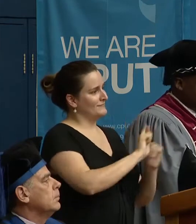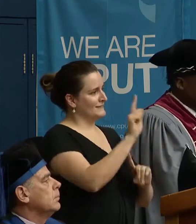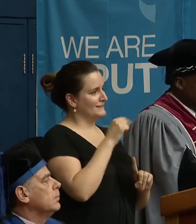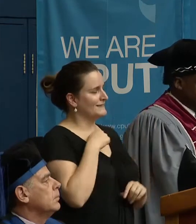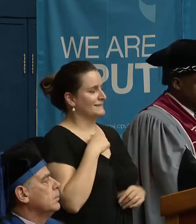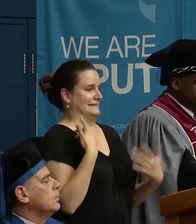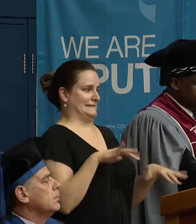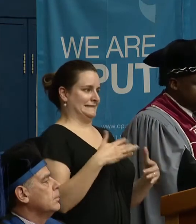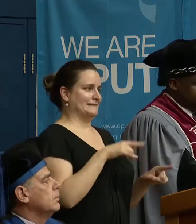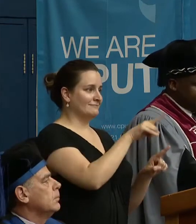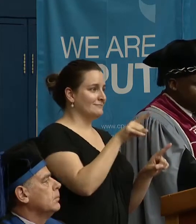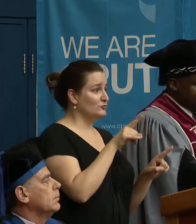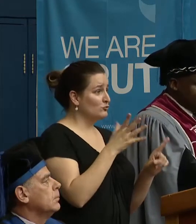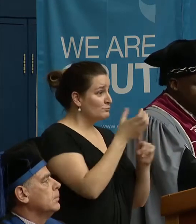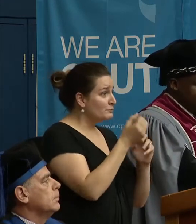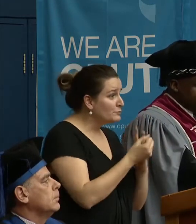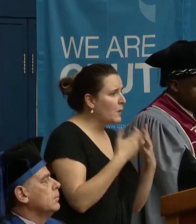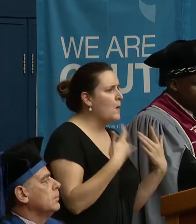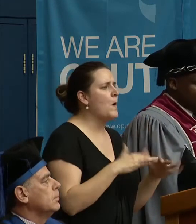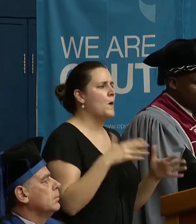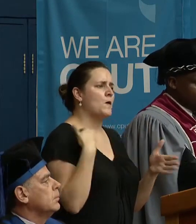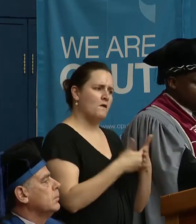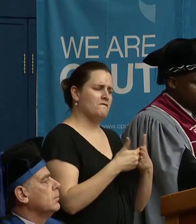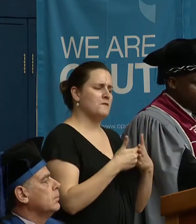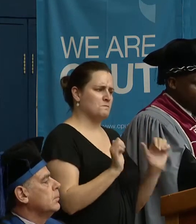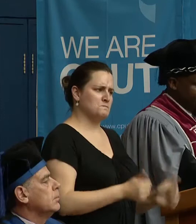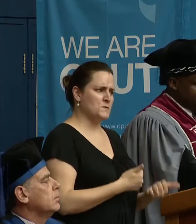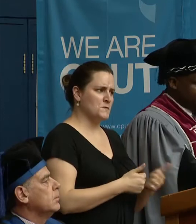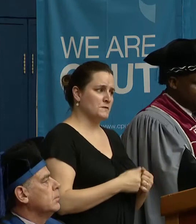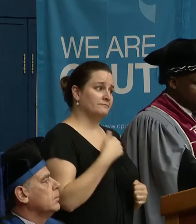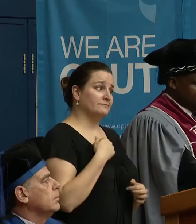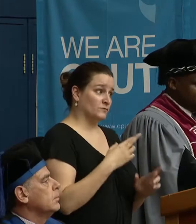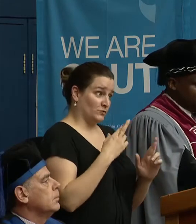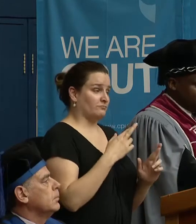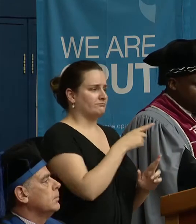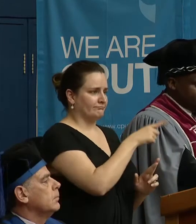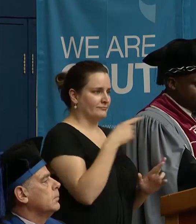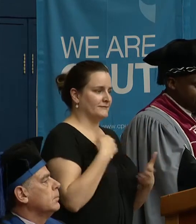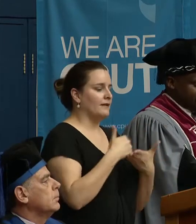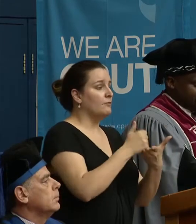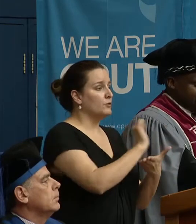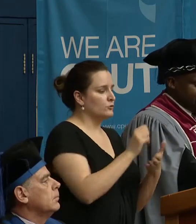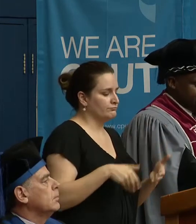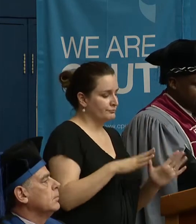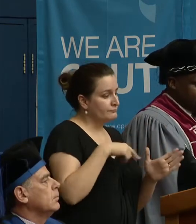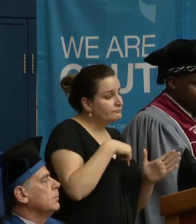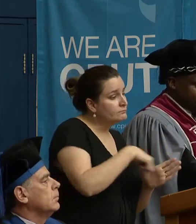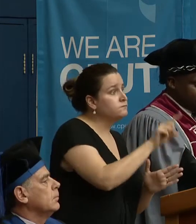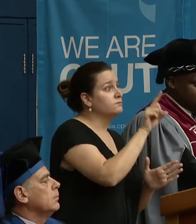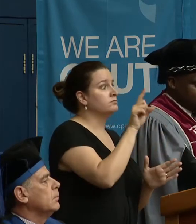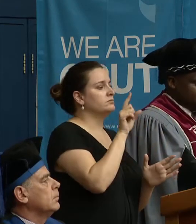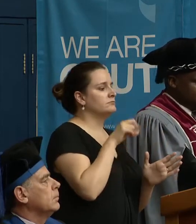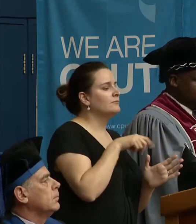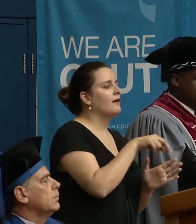proud of what you have achieved thus far and sincerely hope that we have helped to place you on a trajectory that will